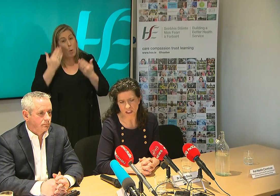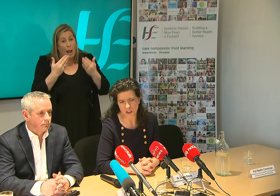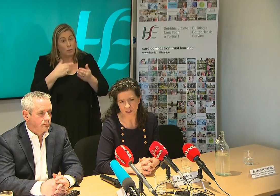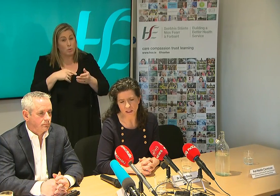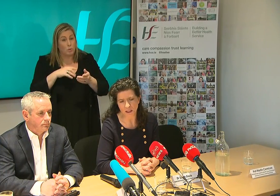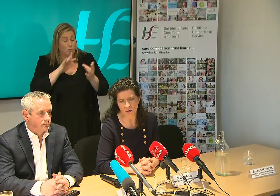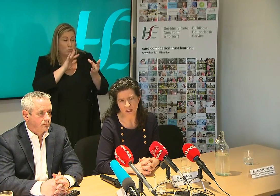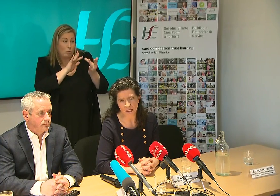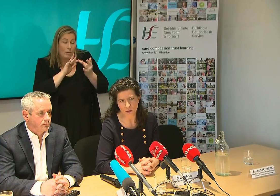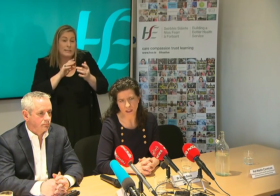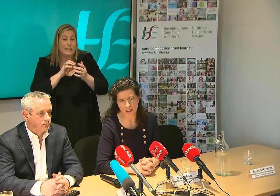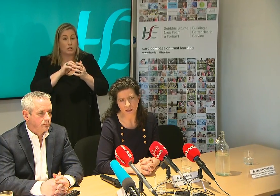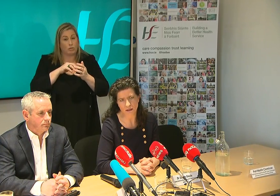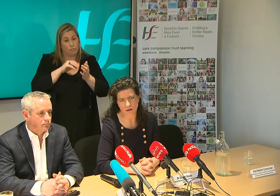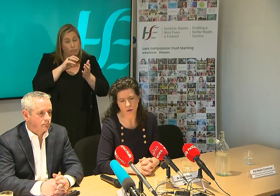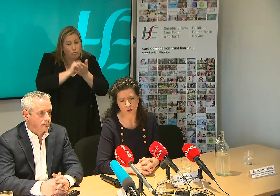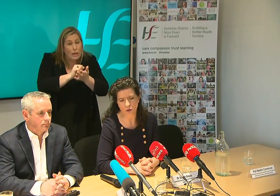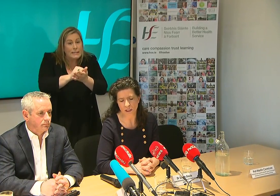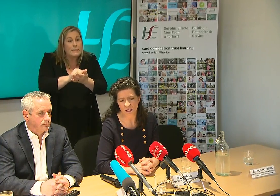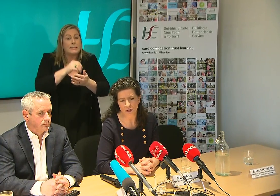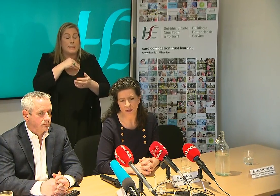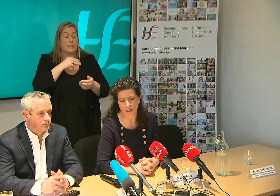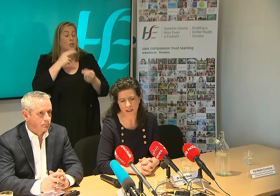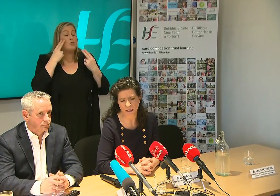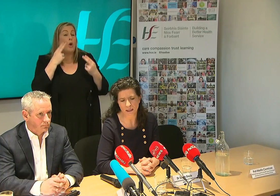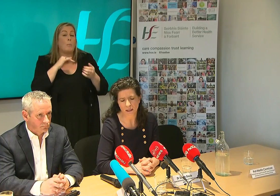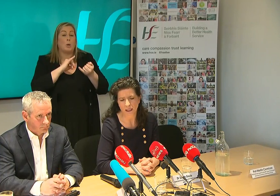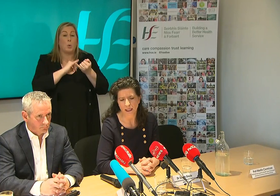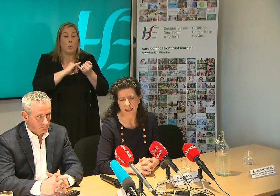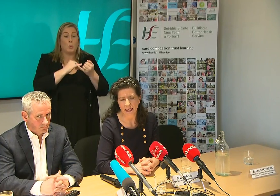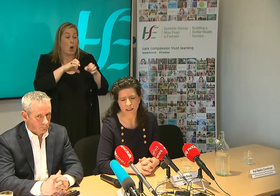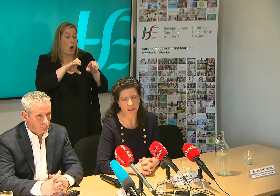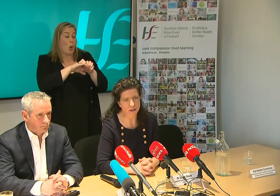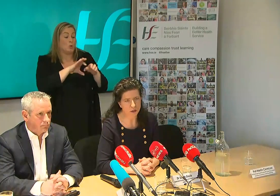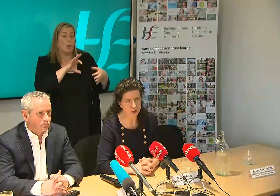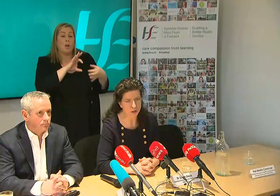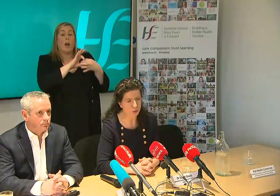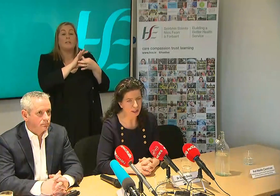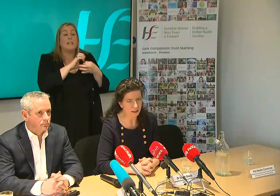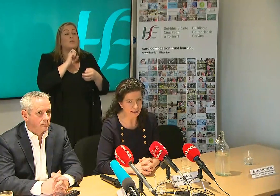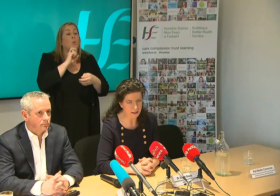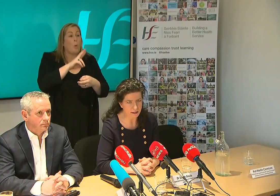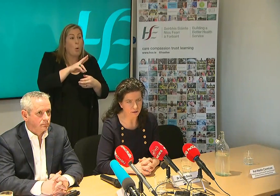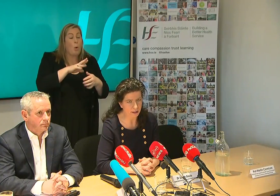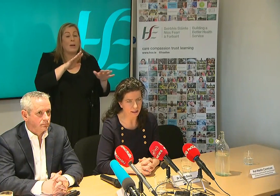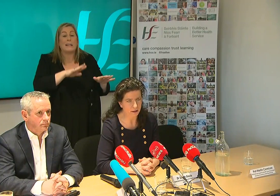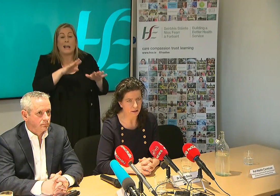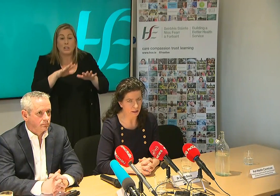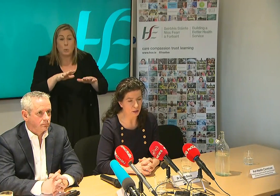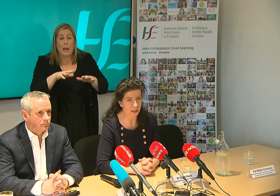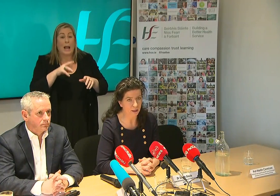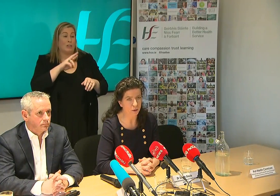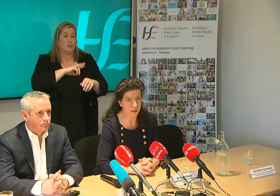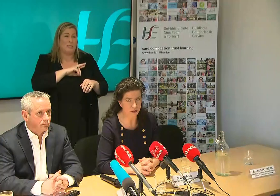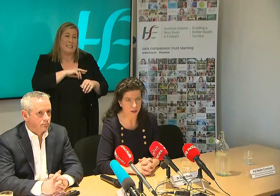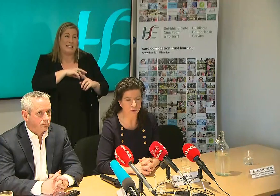people are identified either as close contacts or as casual contacts, and an institution would not necessarily need